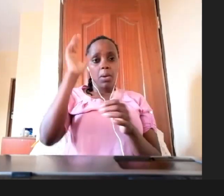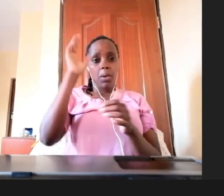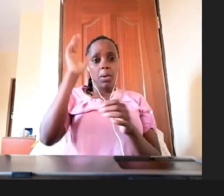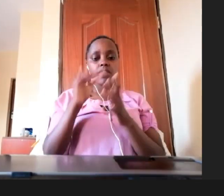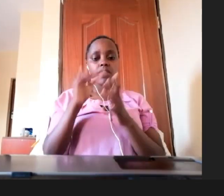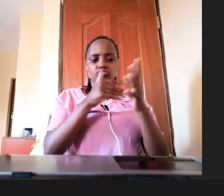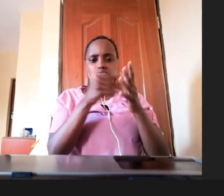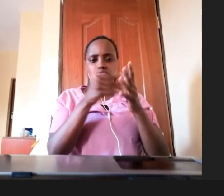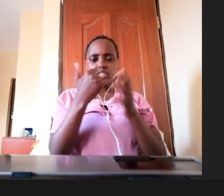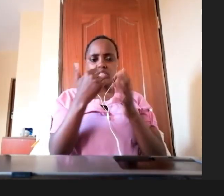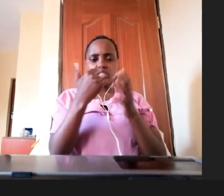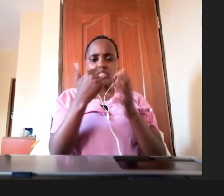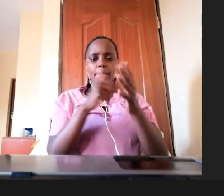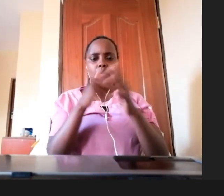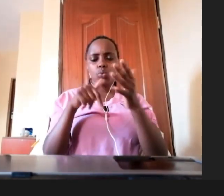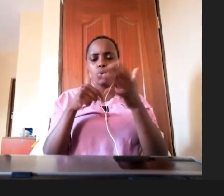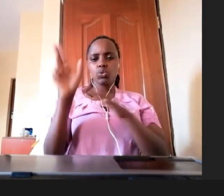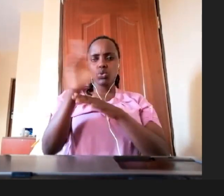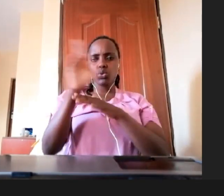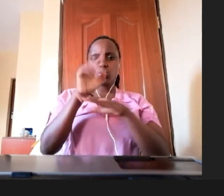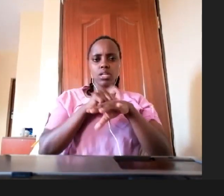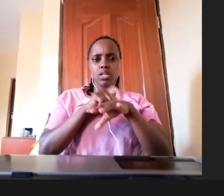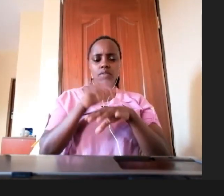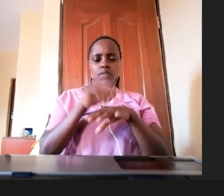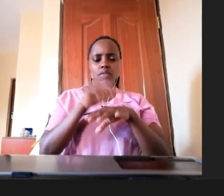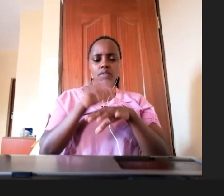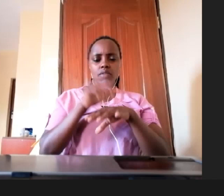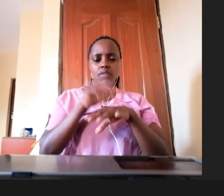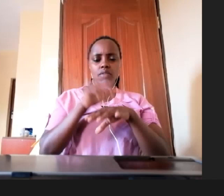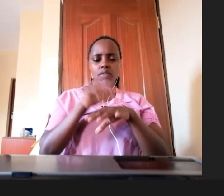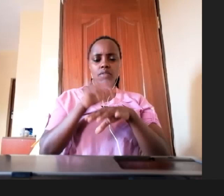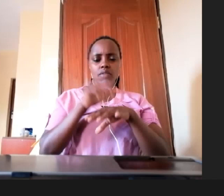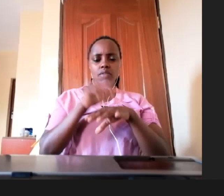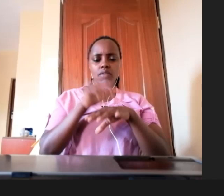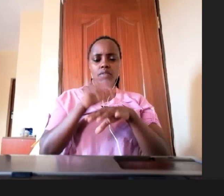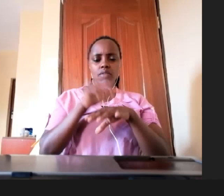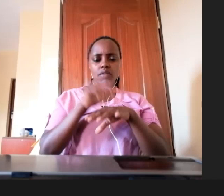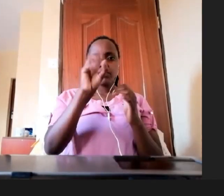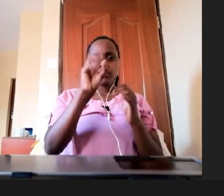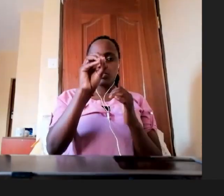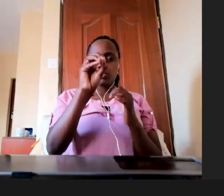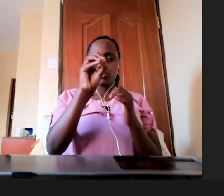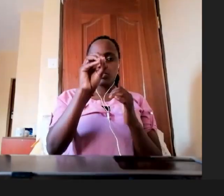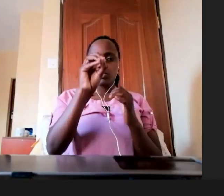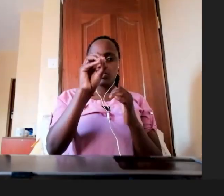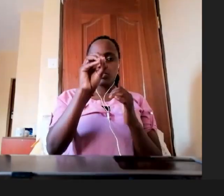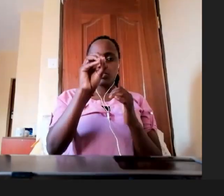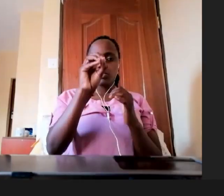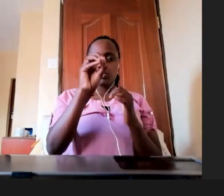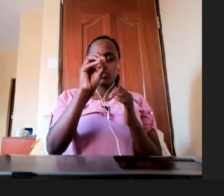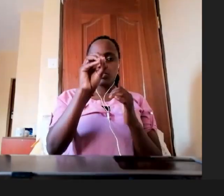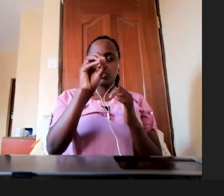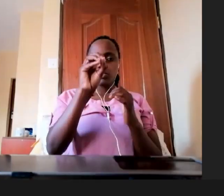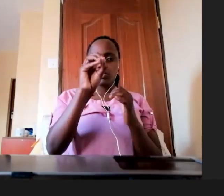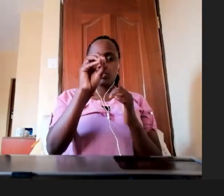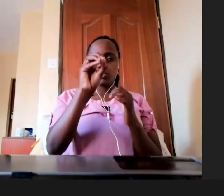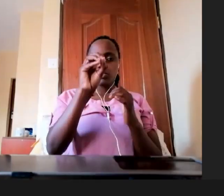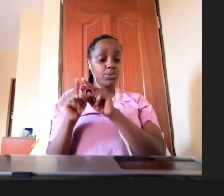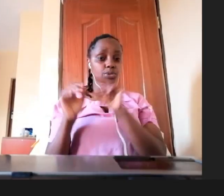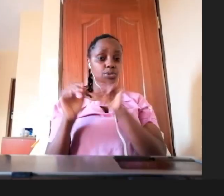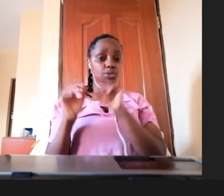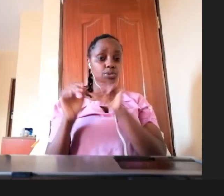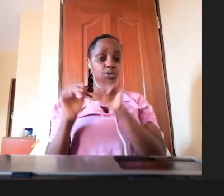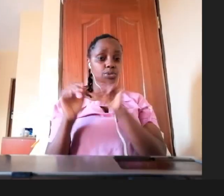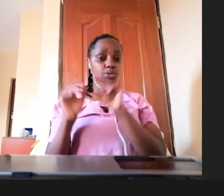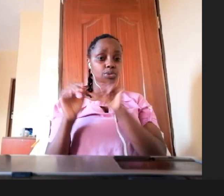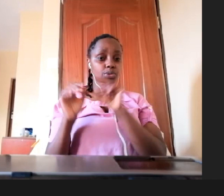structured document. So we'll take some time with the CSO partners through the CSO forum, and you definitely can bet on it.